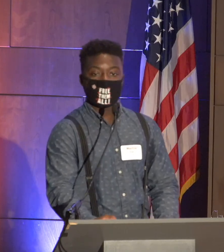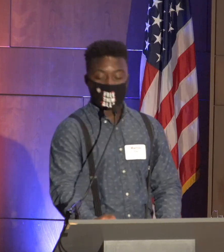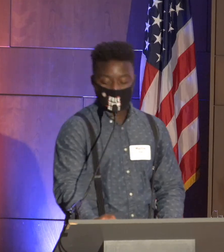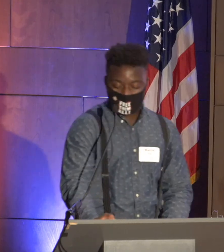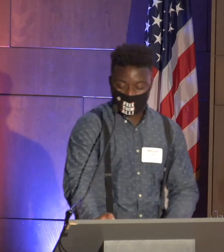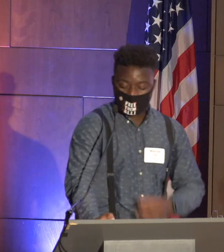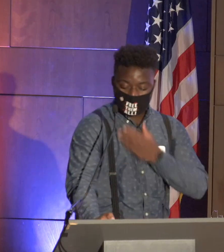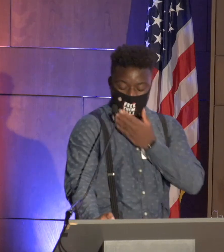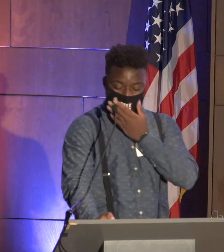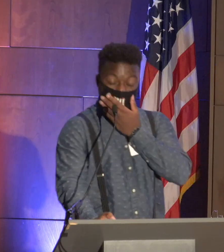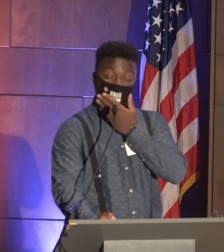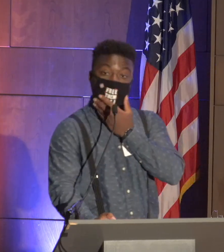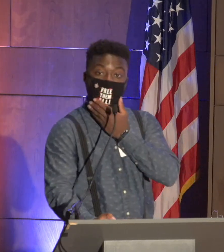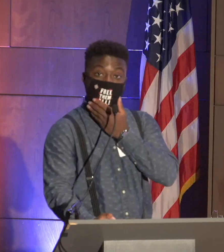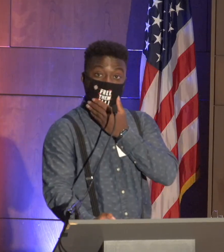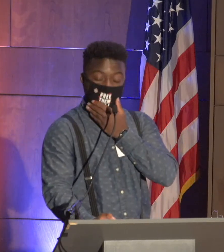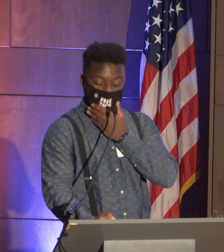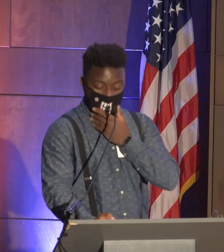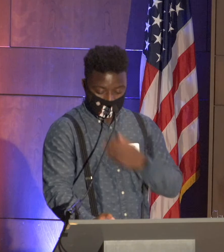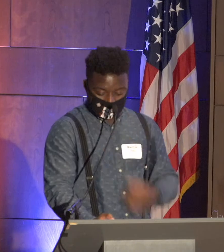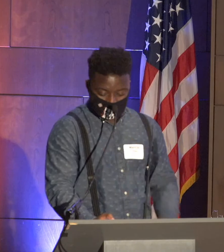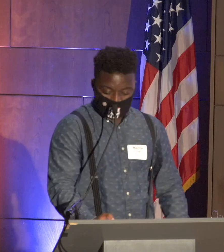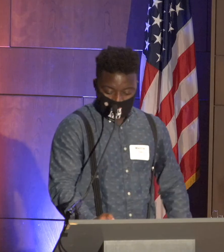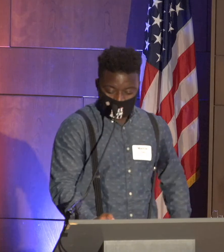you to God for life.